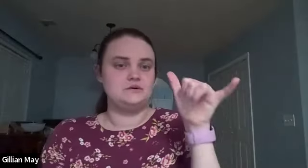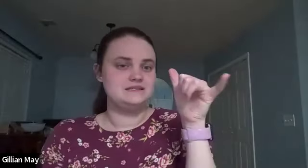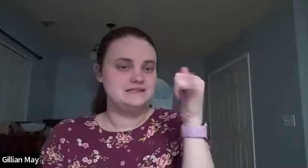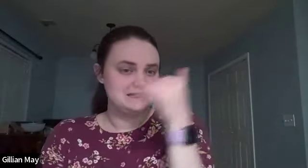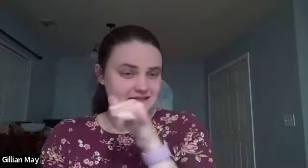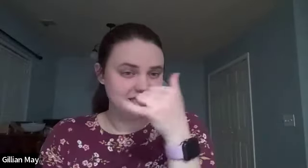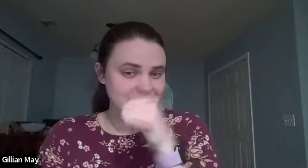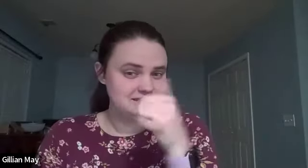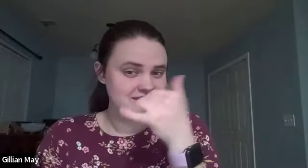So silly.